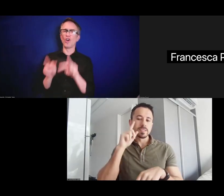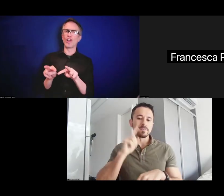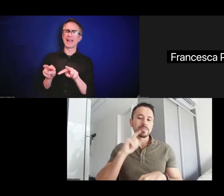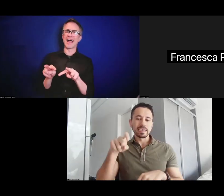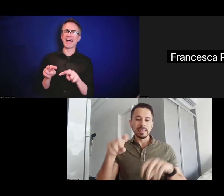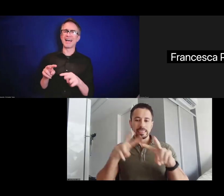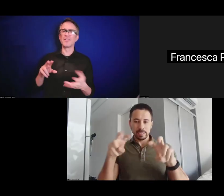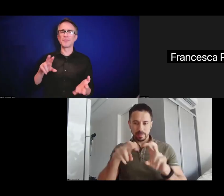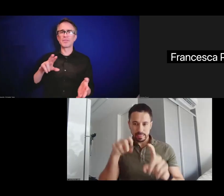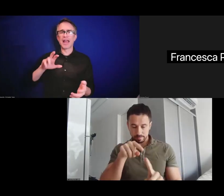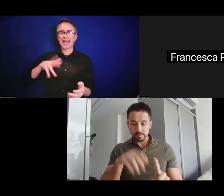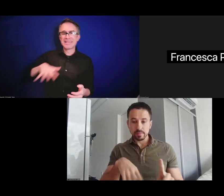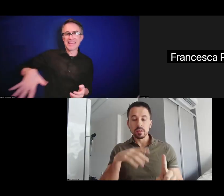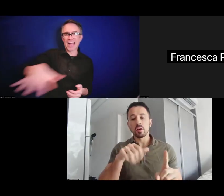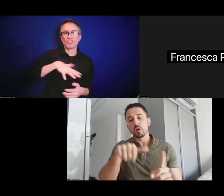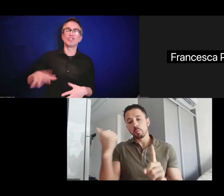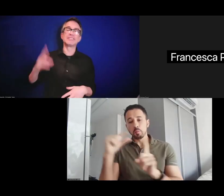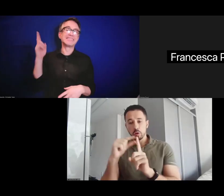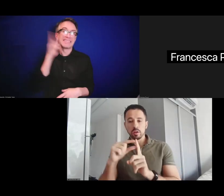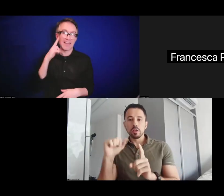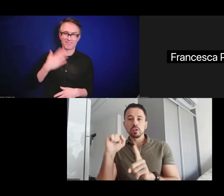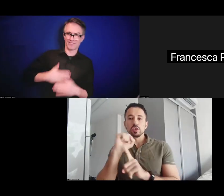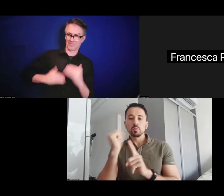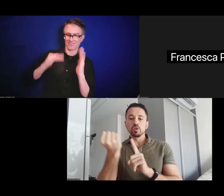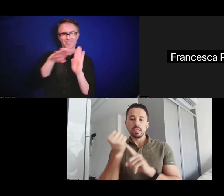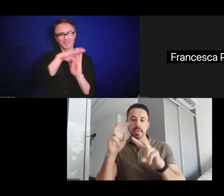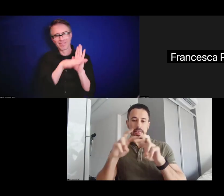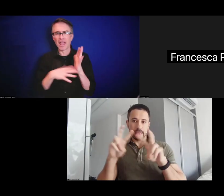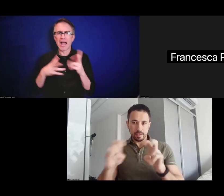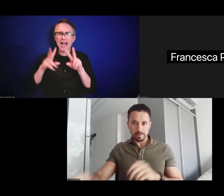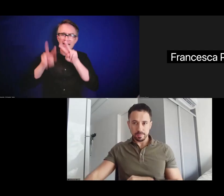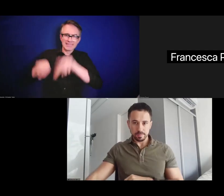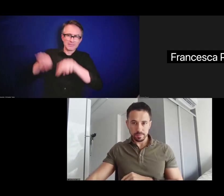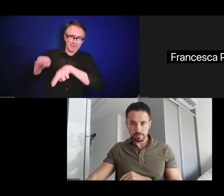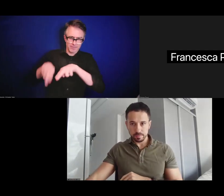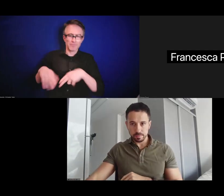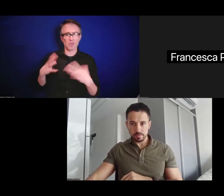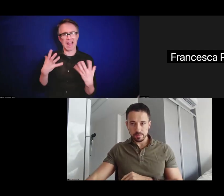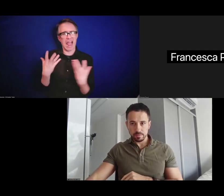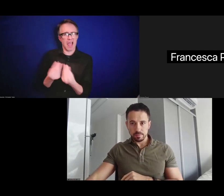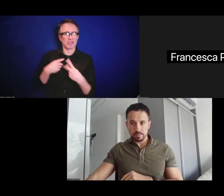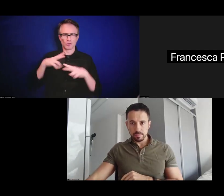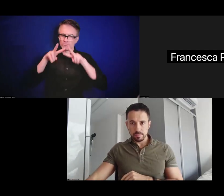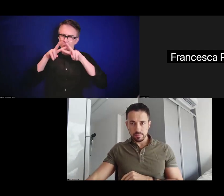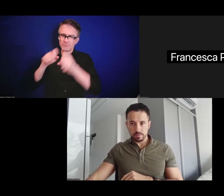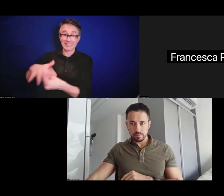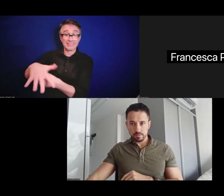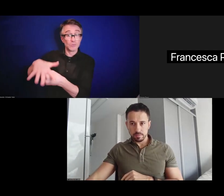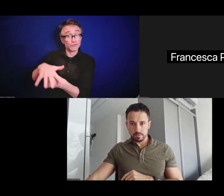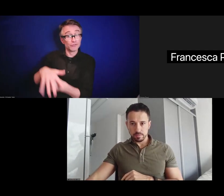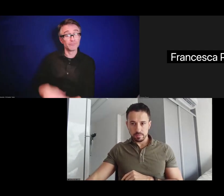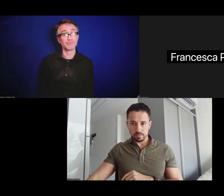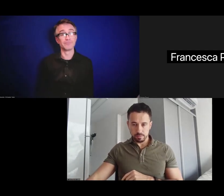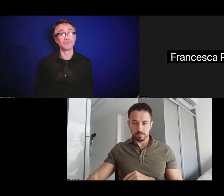primarily doing work for a national needs assessment. So I'll go ahead and pull up